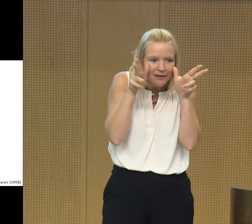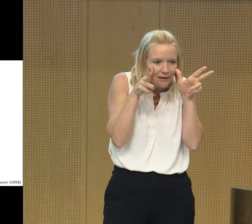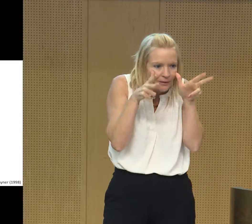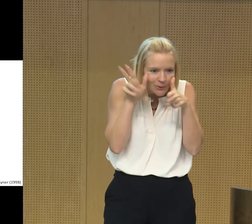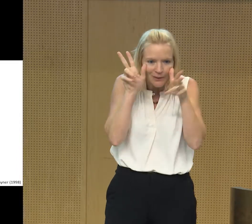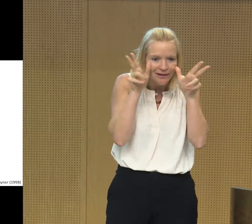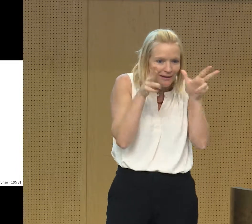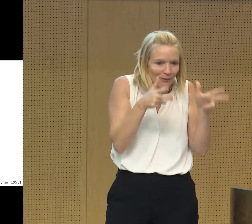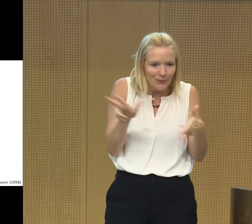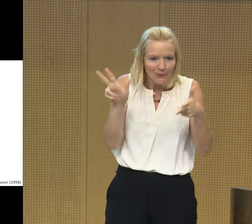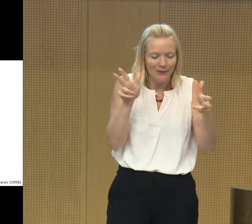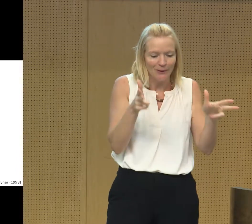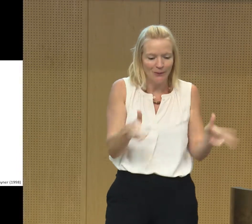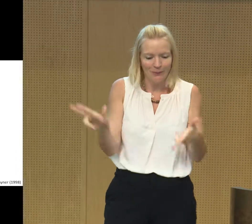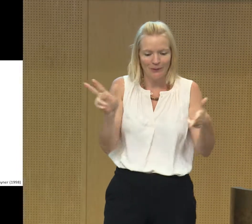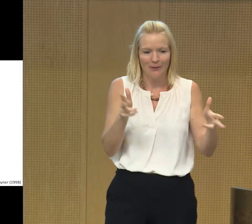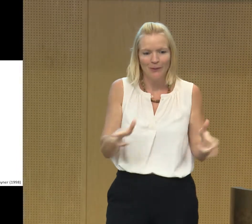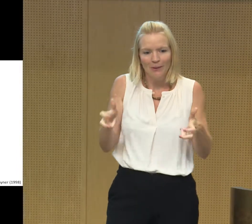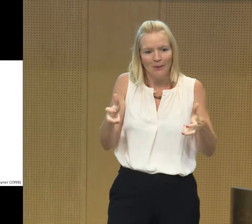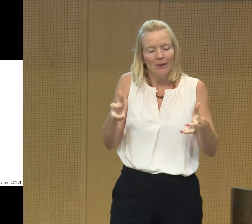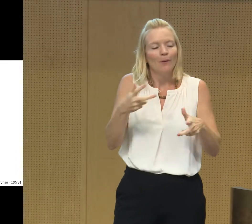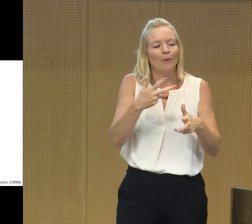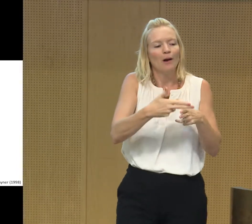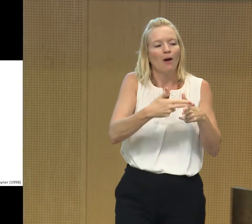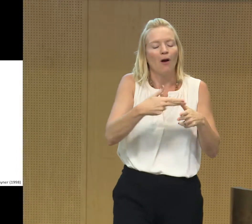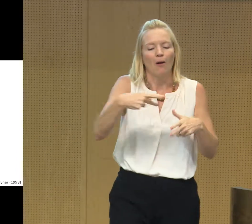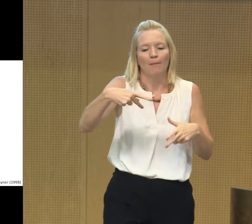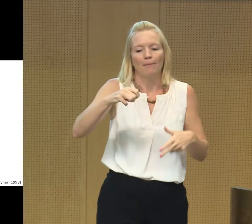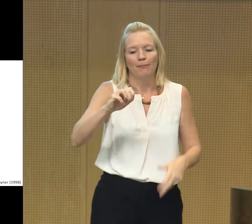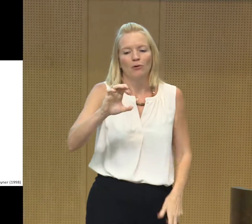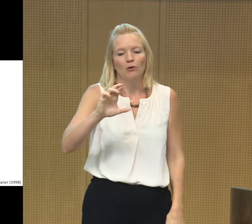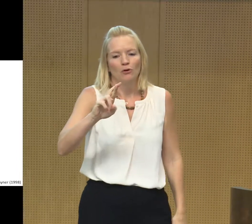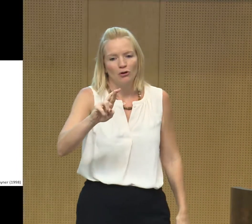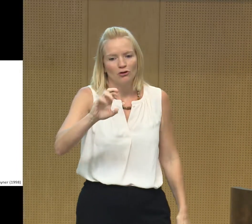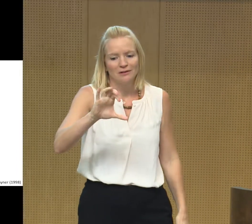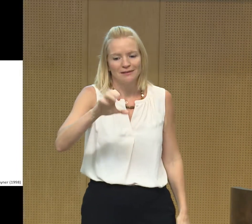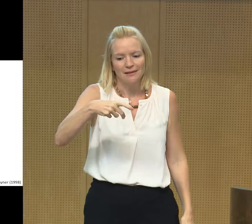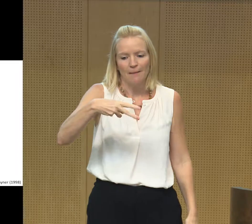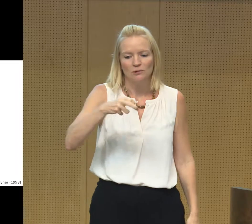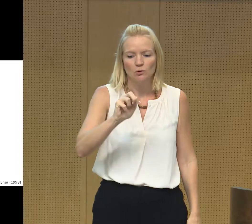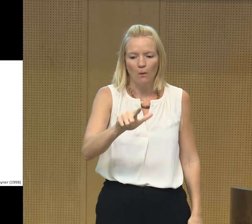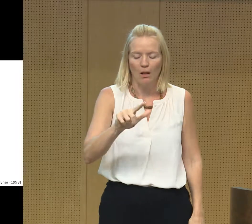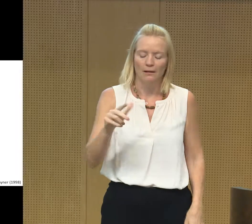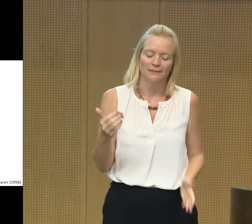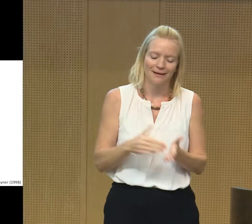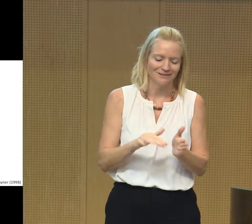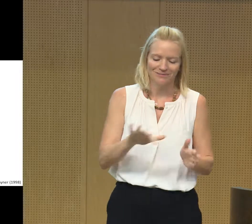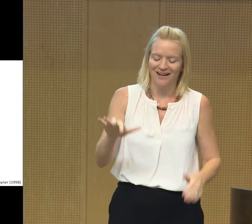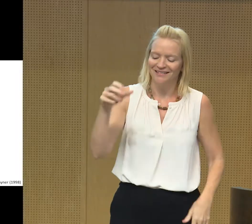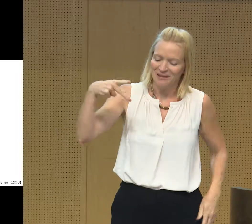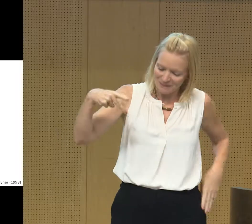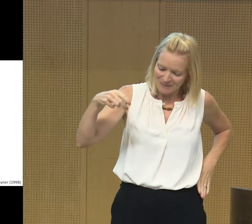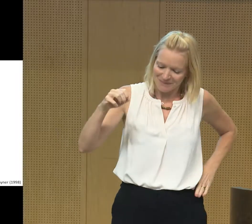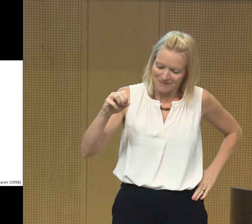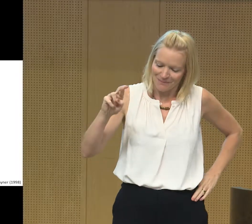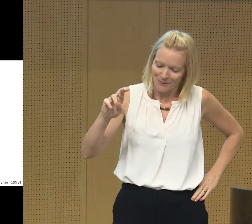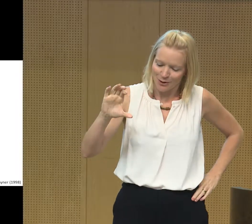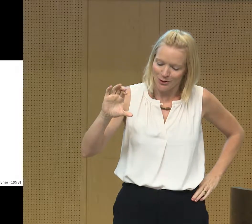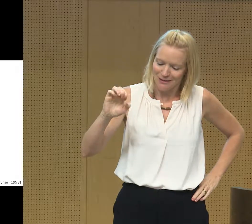Adults also have a larger peripheral view. It's, let me spell it